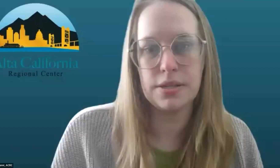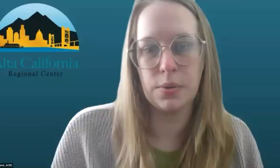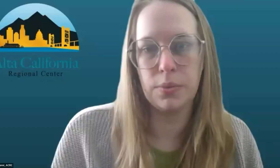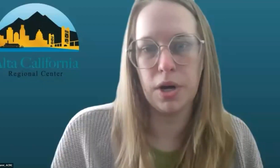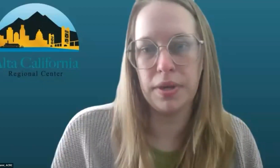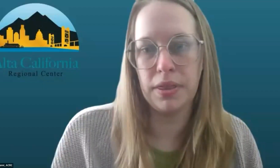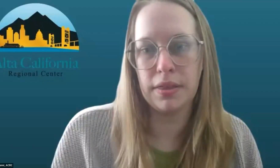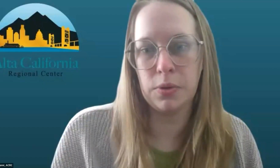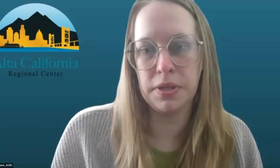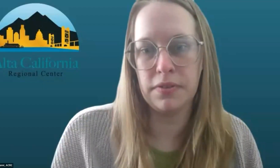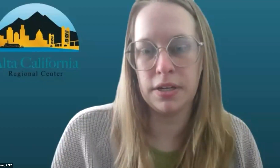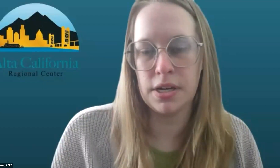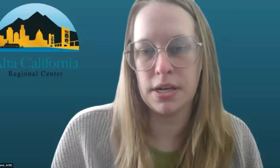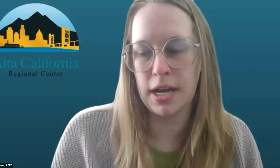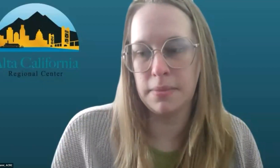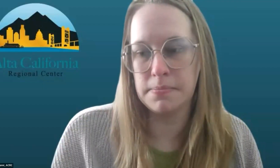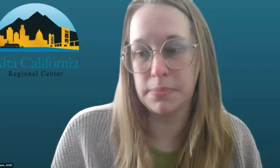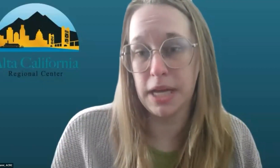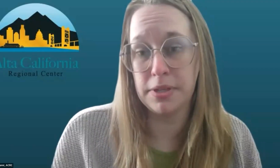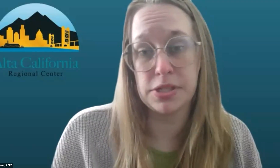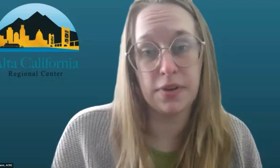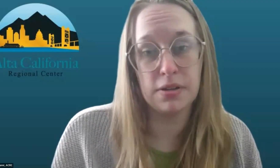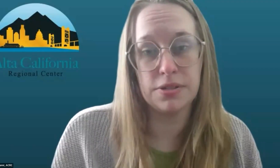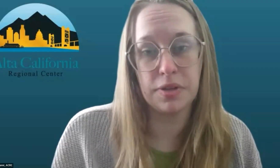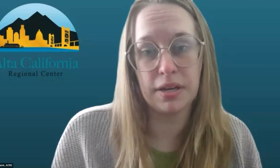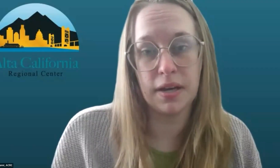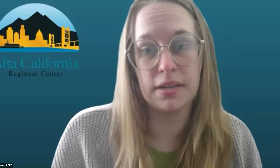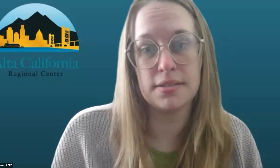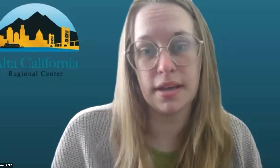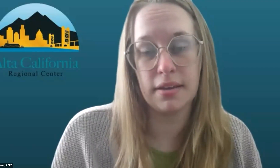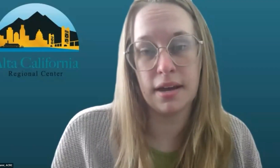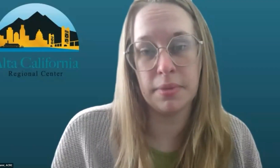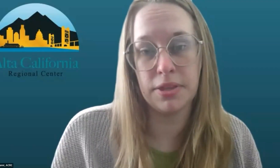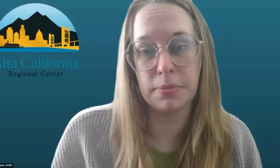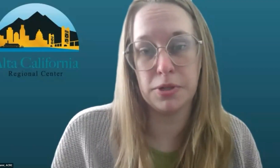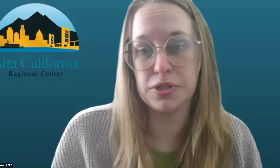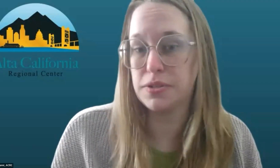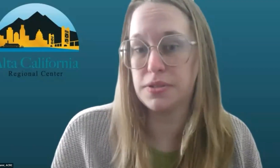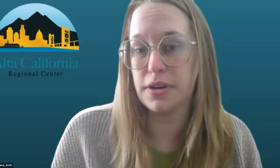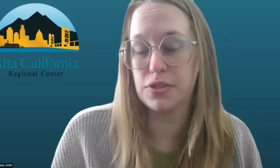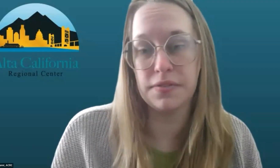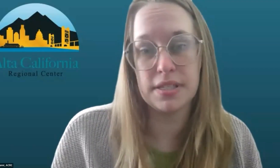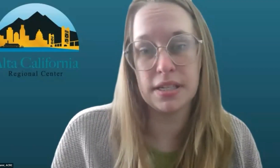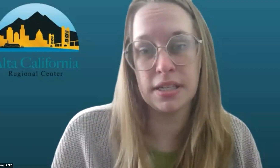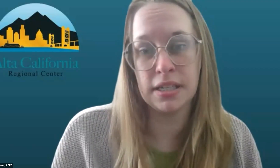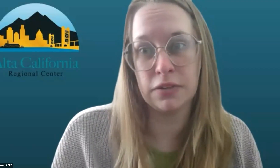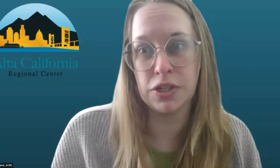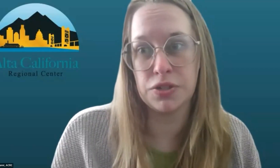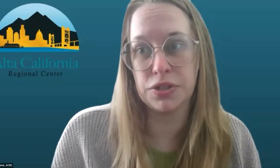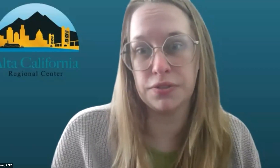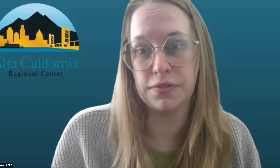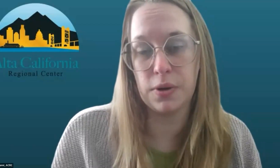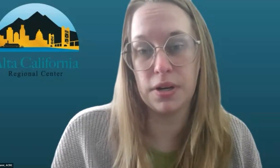Yes, so we're hoping that they will be vendored sometime this fall, so that clients can get their purchases of service in and